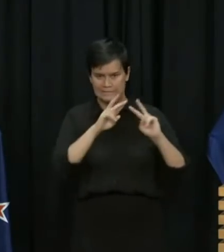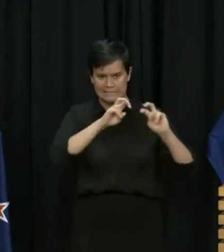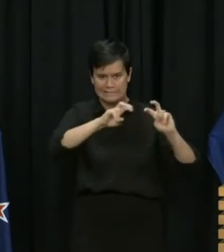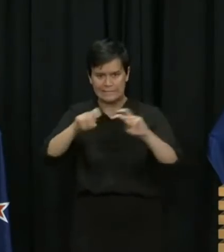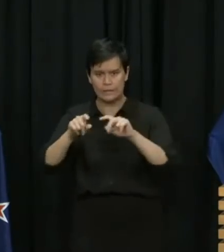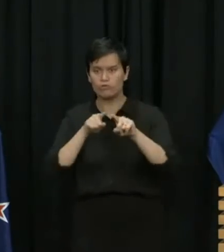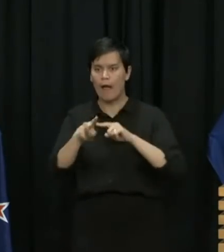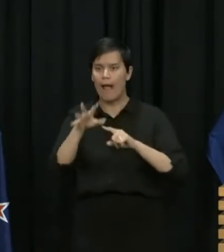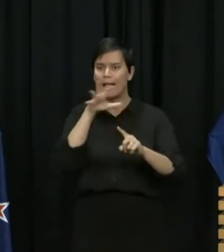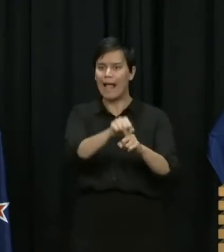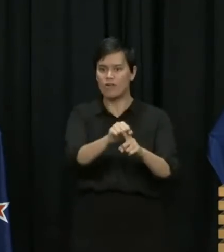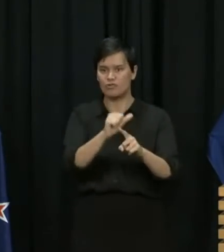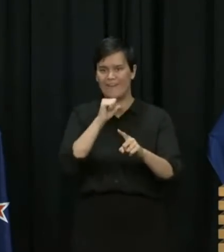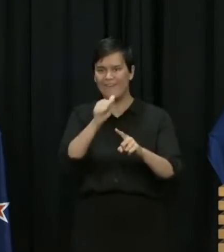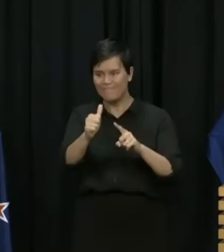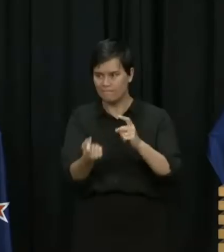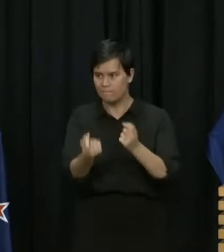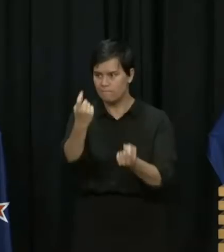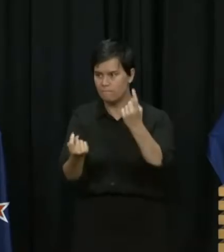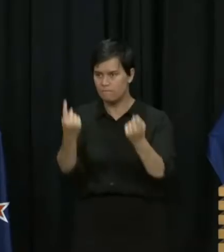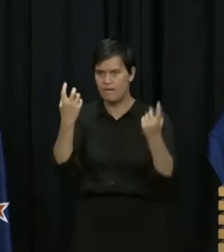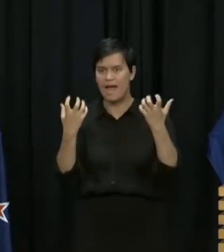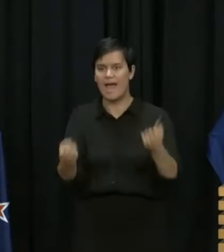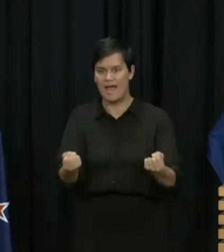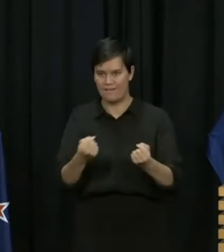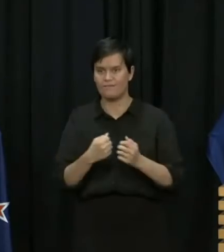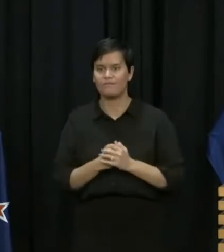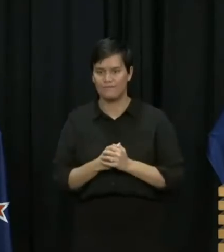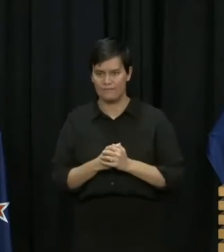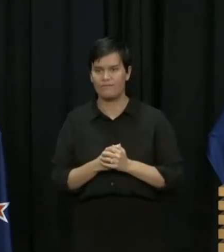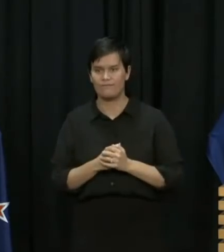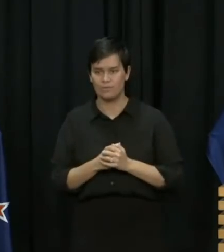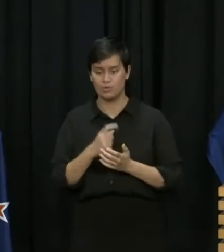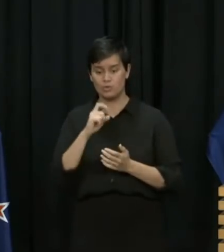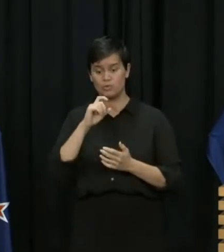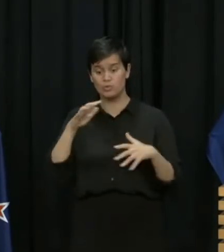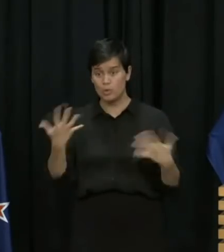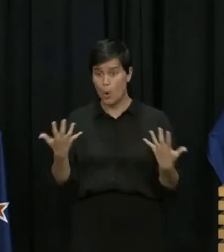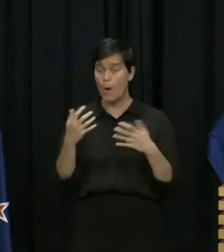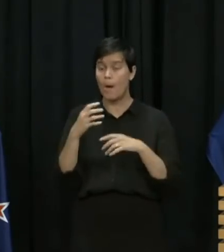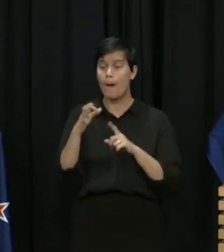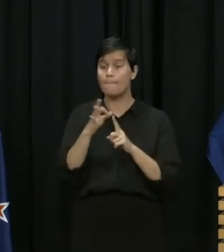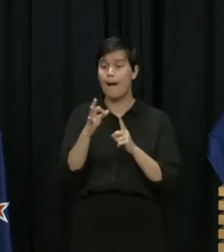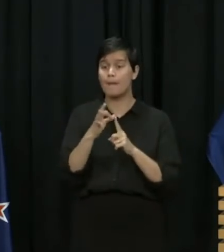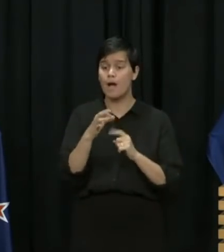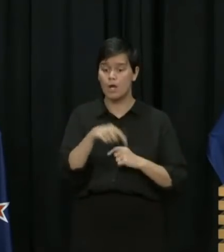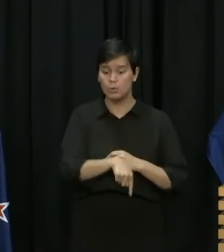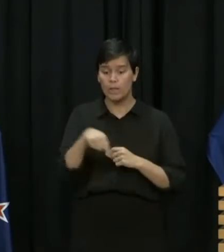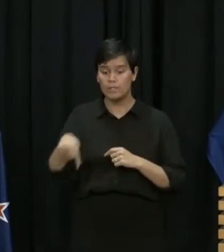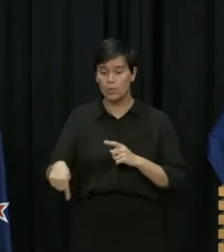those that we have already detected. It's our intention, as Dr. Bloomfield has said, to test students, staff and members of the school